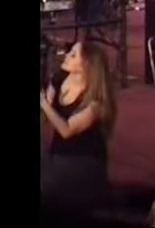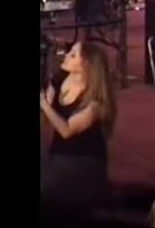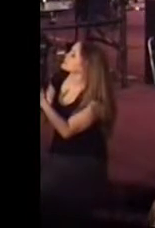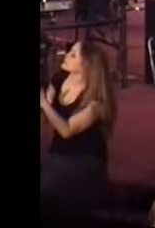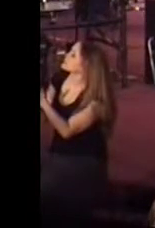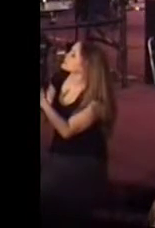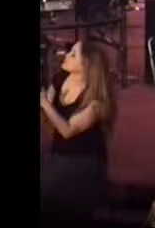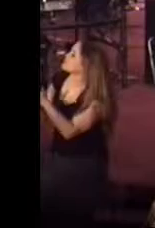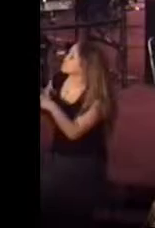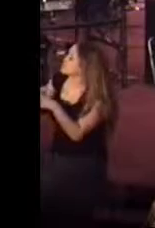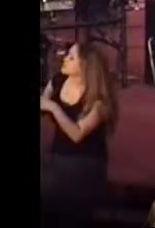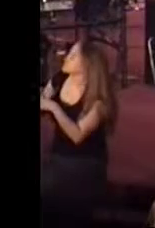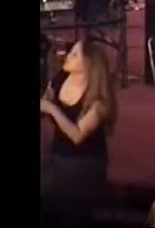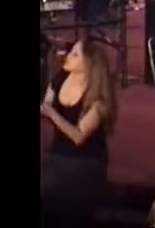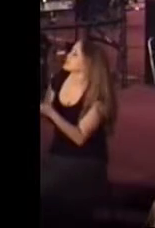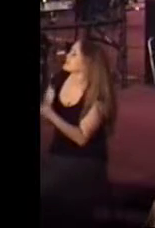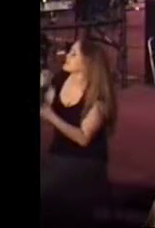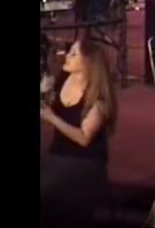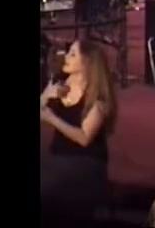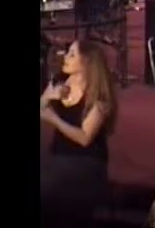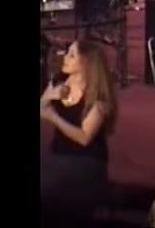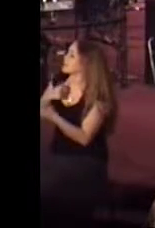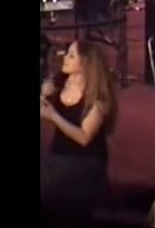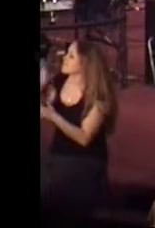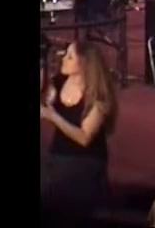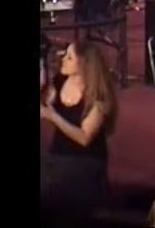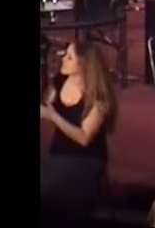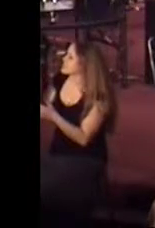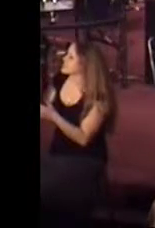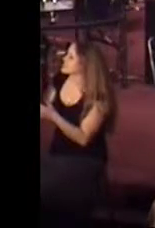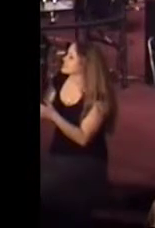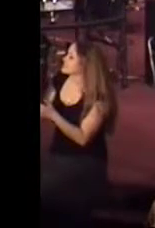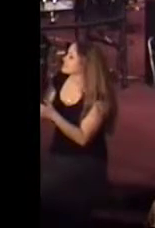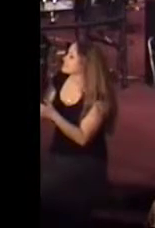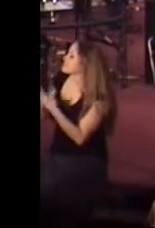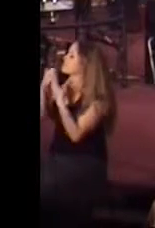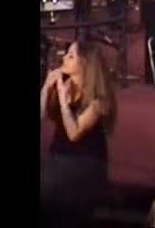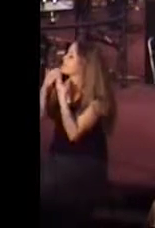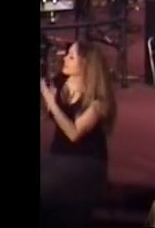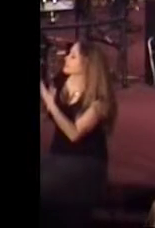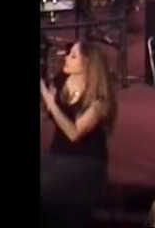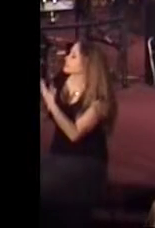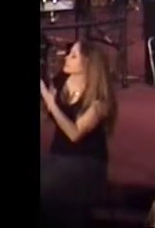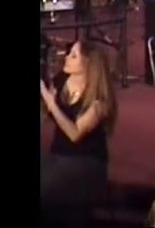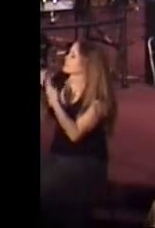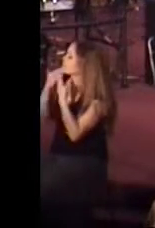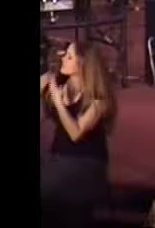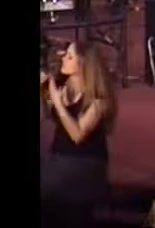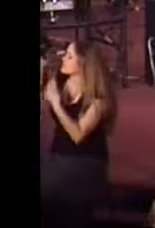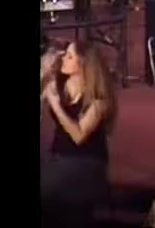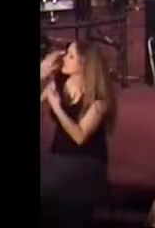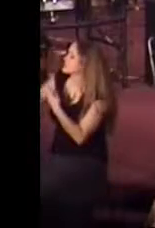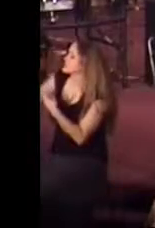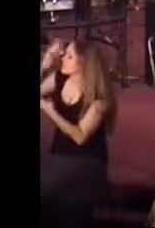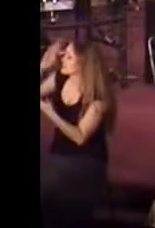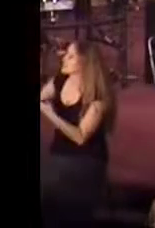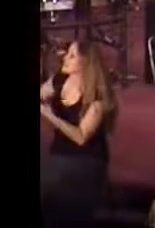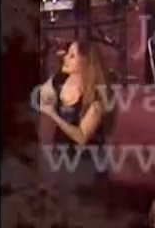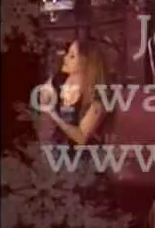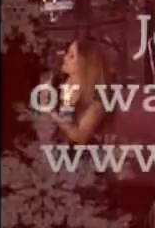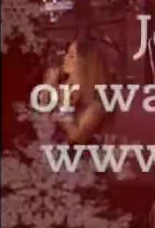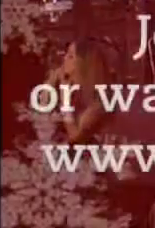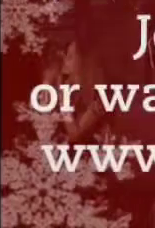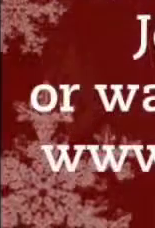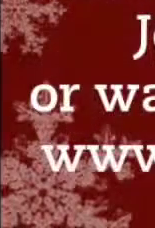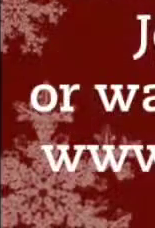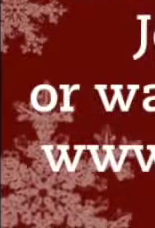I'm going to practice what I preach, and I'm going to keep it simple. Thank you. Thank you for your son. Thank you for